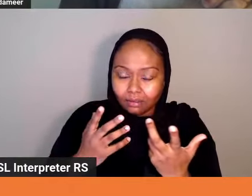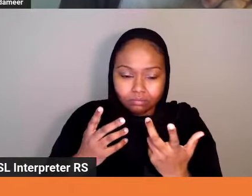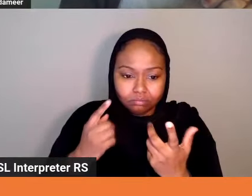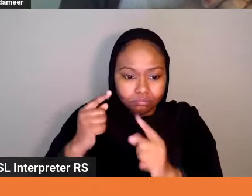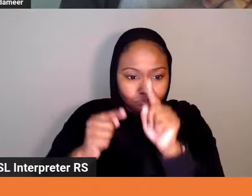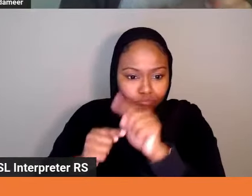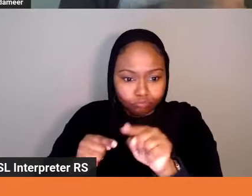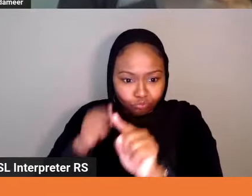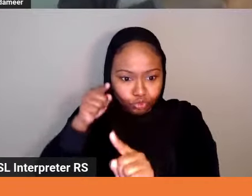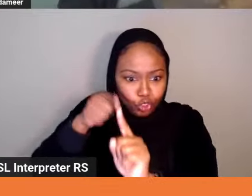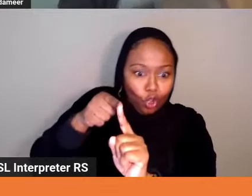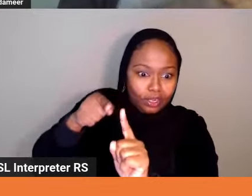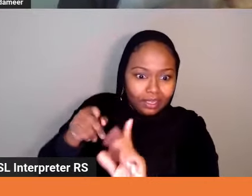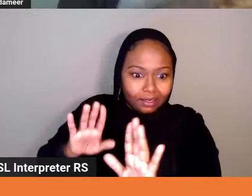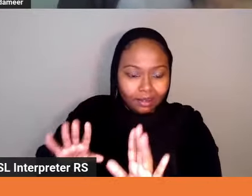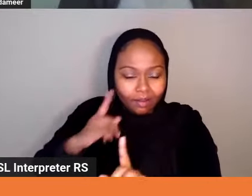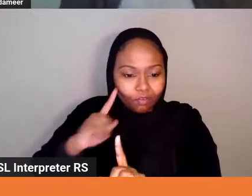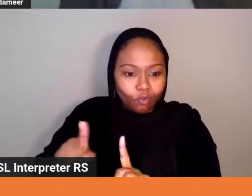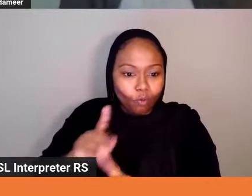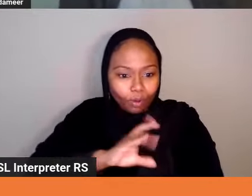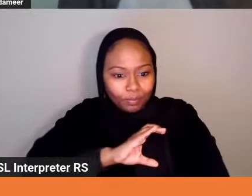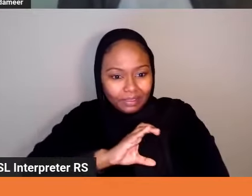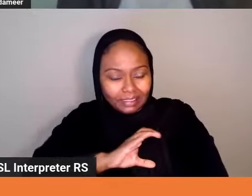of detention. There's more than